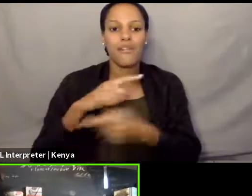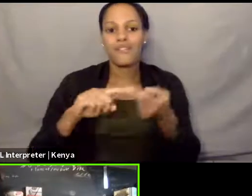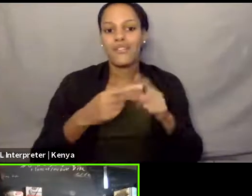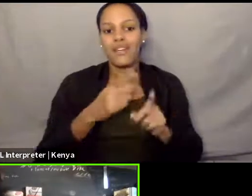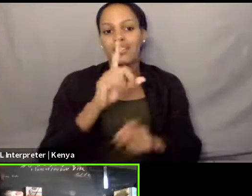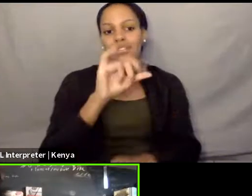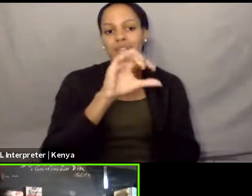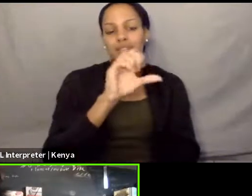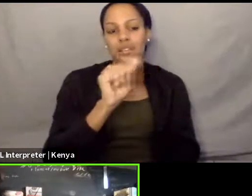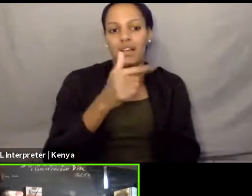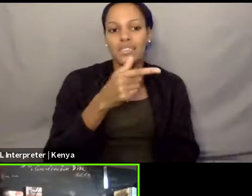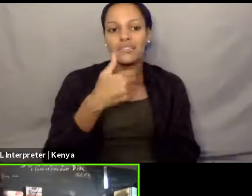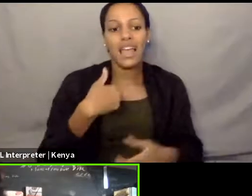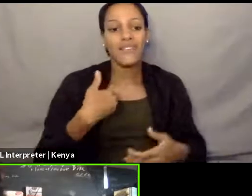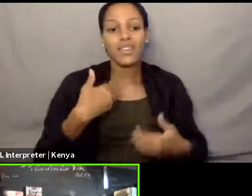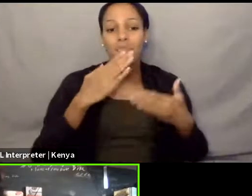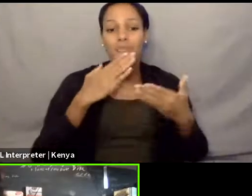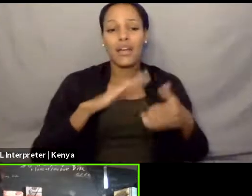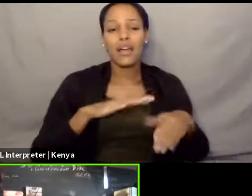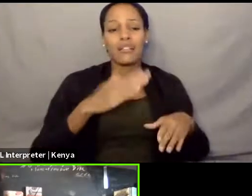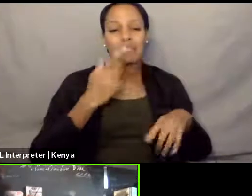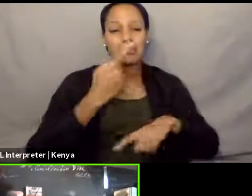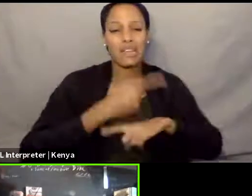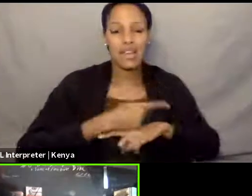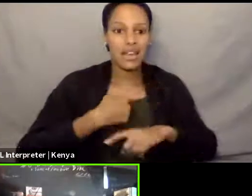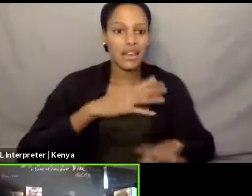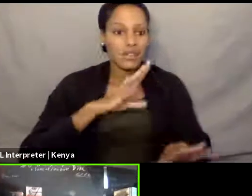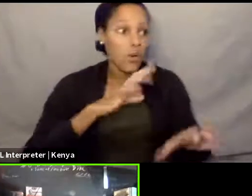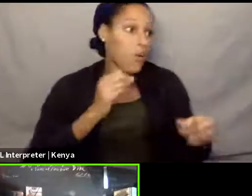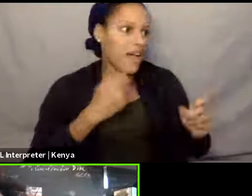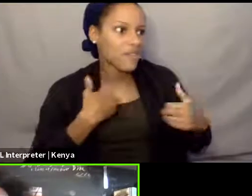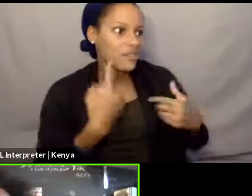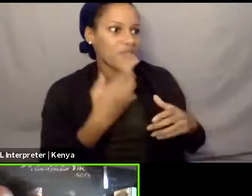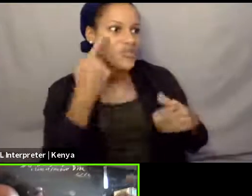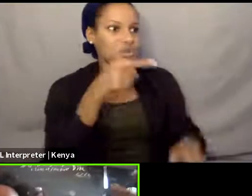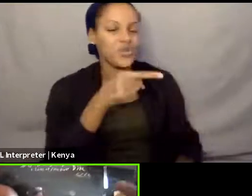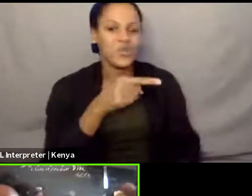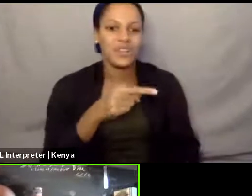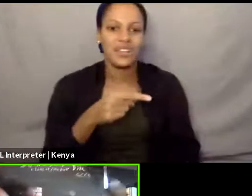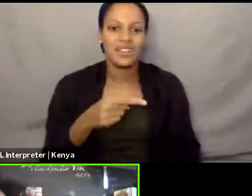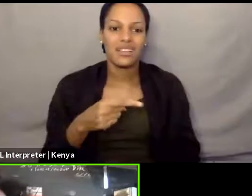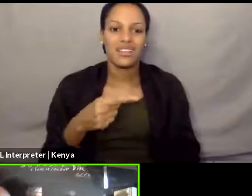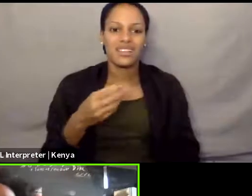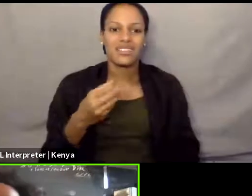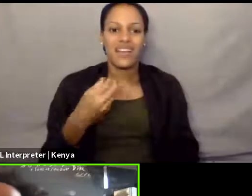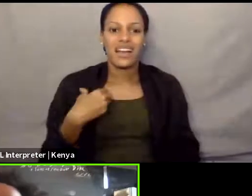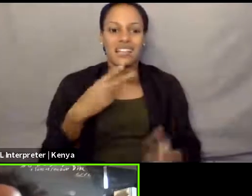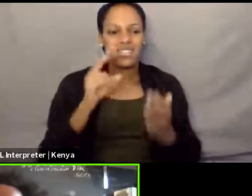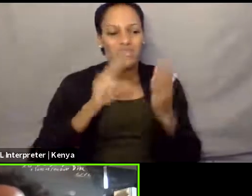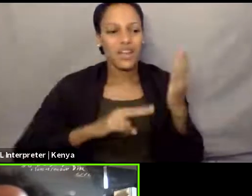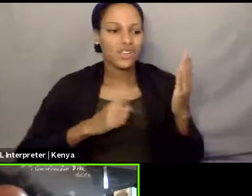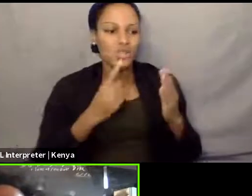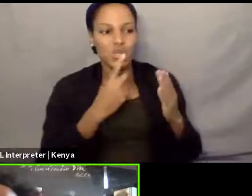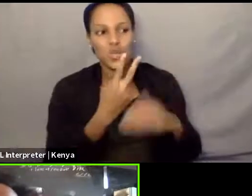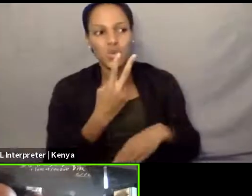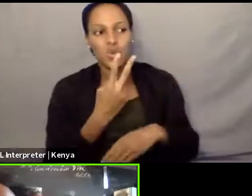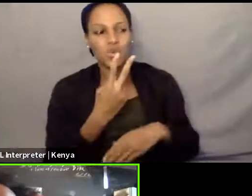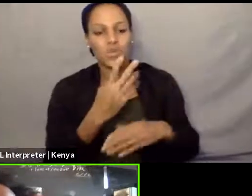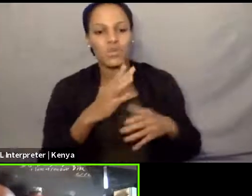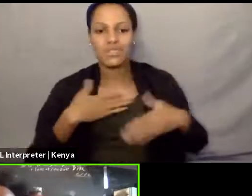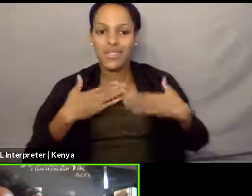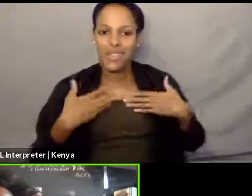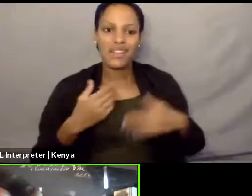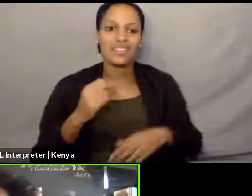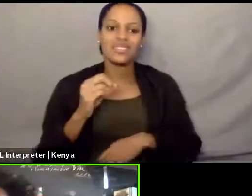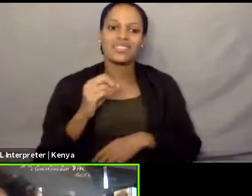Marie was like having a bad day. And I was like, "Oh, I got something for you." So our reader like two delights, you know, and or on